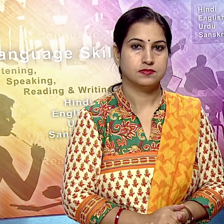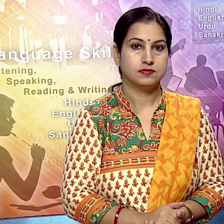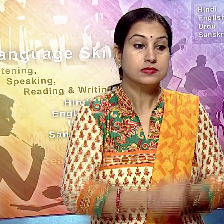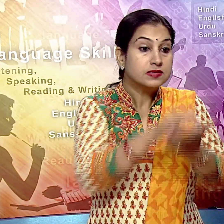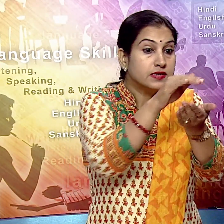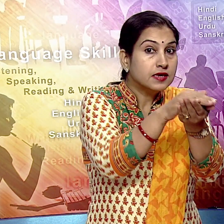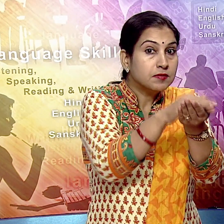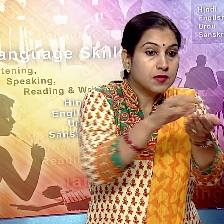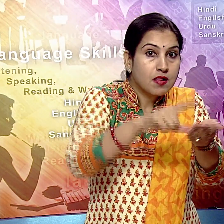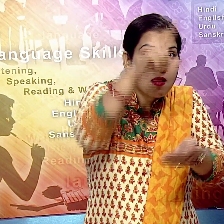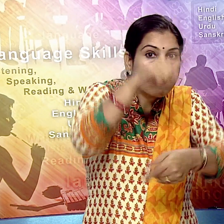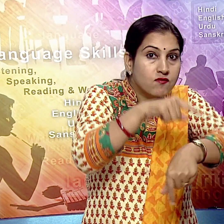shelf life,